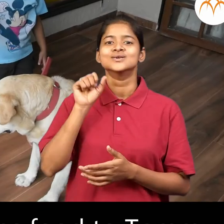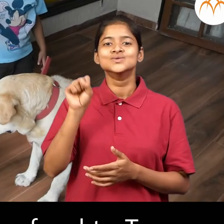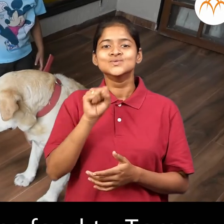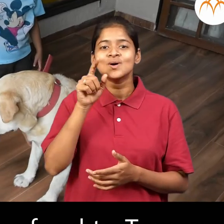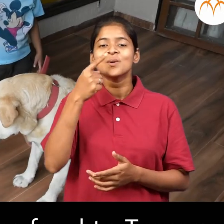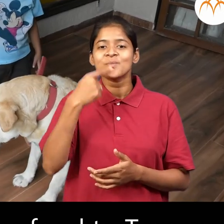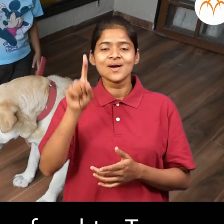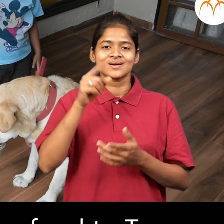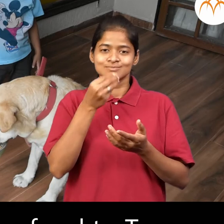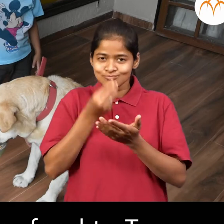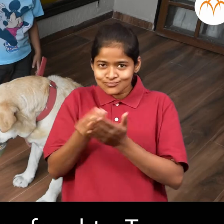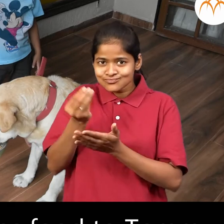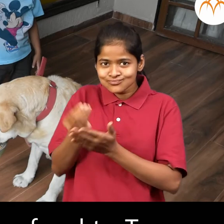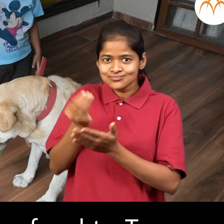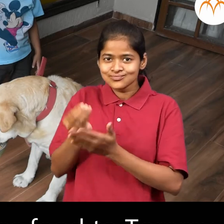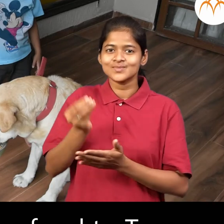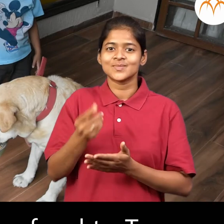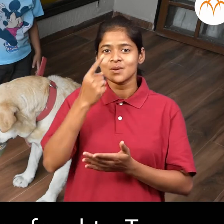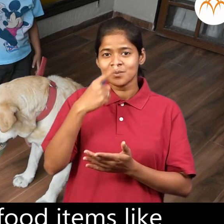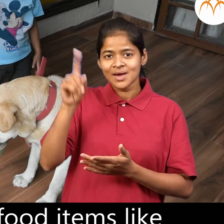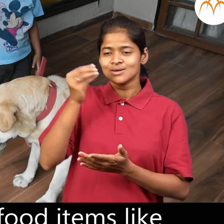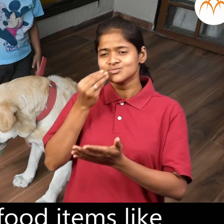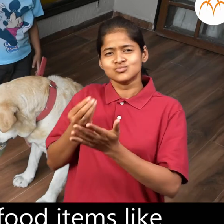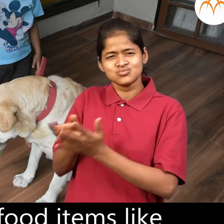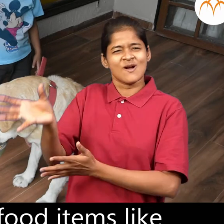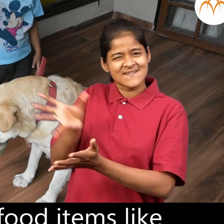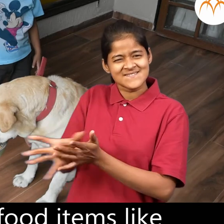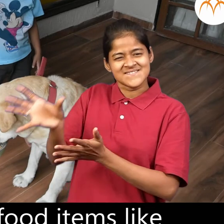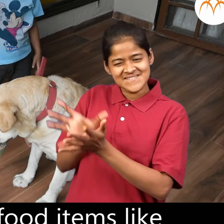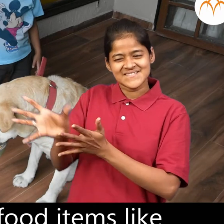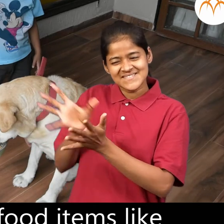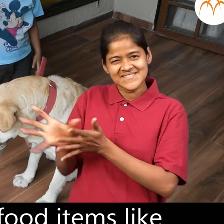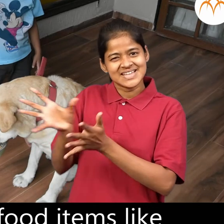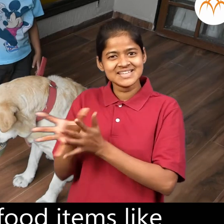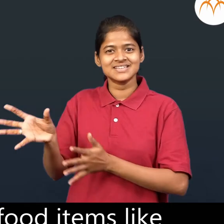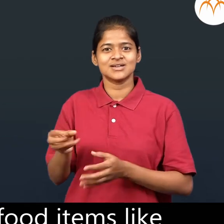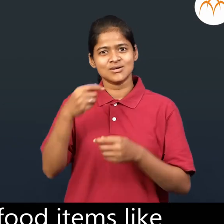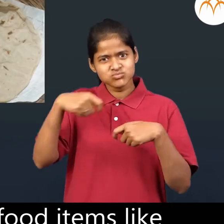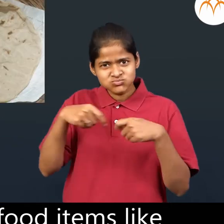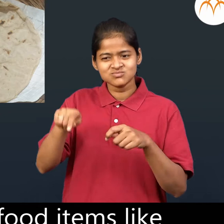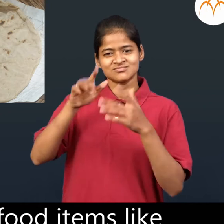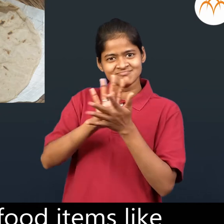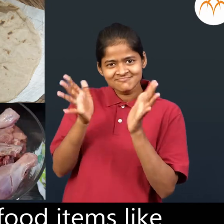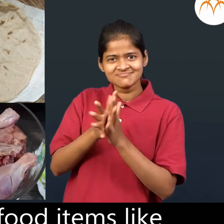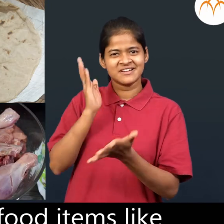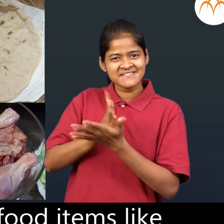gives food to Tommy. Tommy eats the food items like chapati, bhakri,